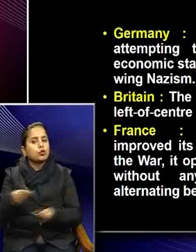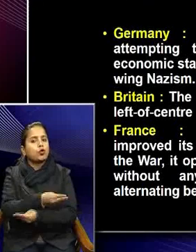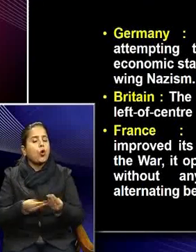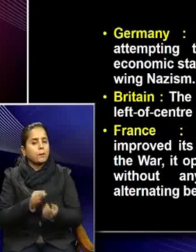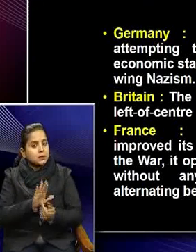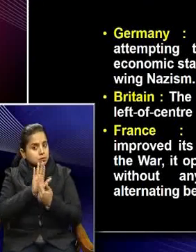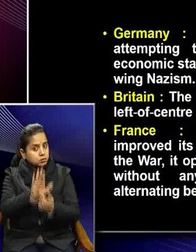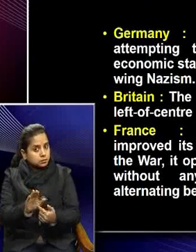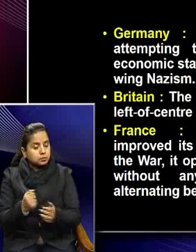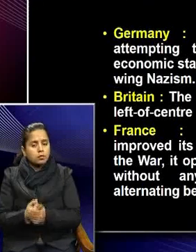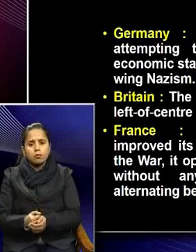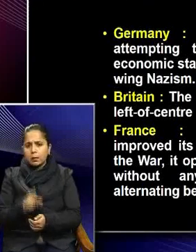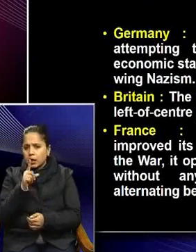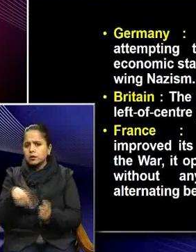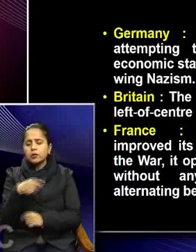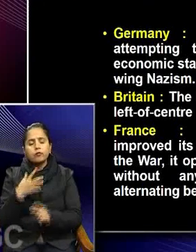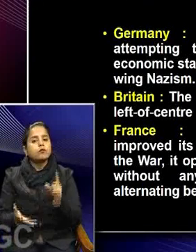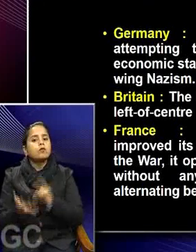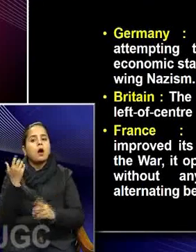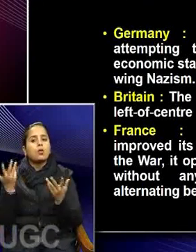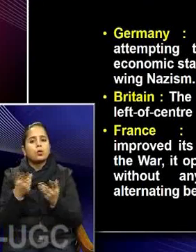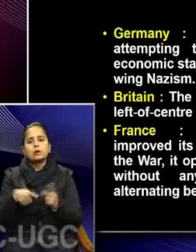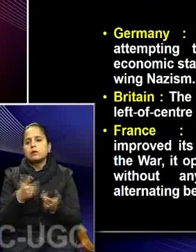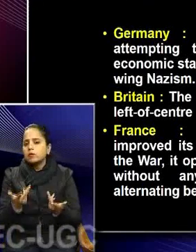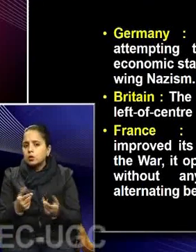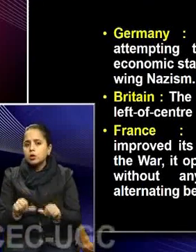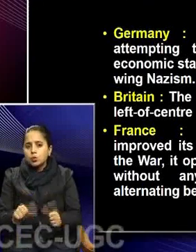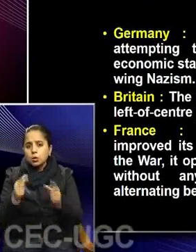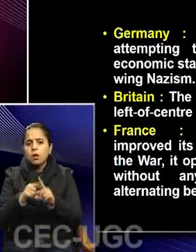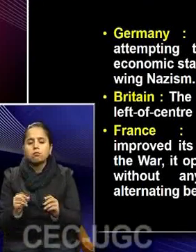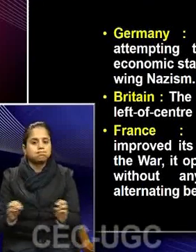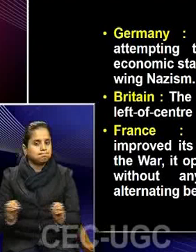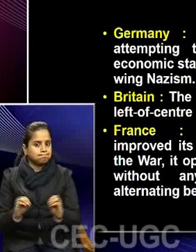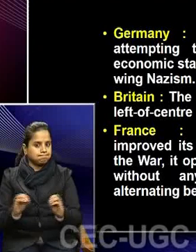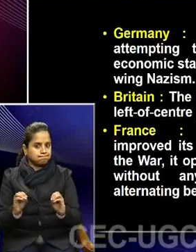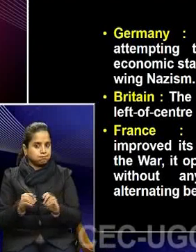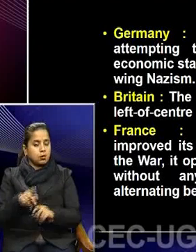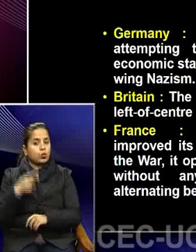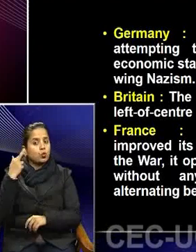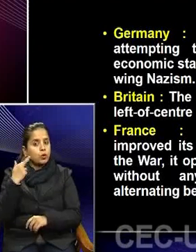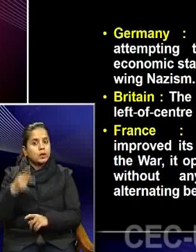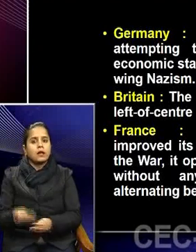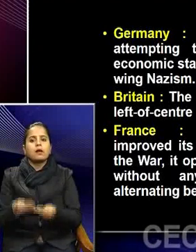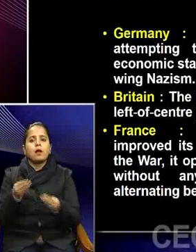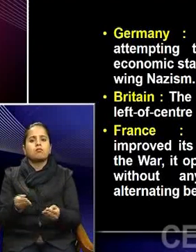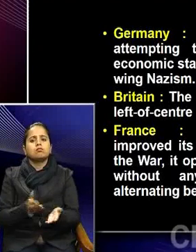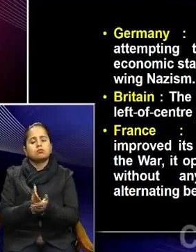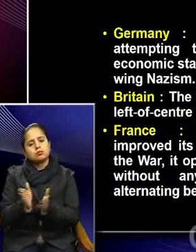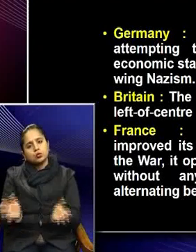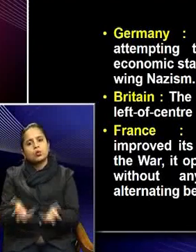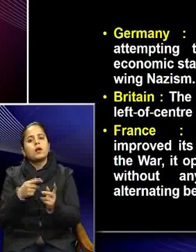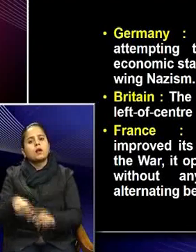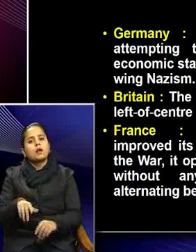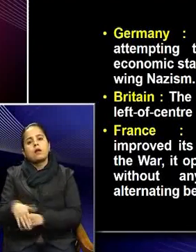and ultimately we find that it couldn't quite do this, and therefore gave way to the